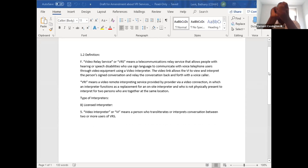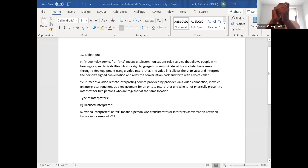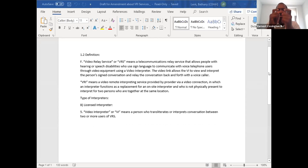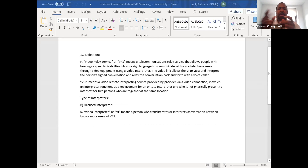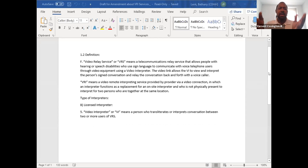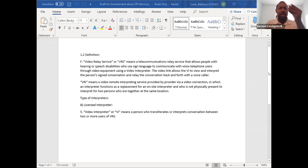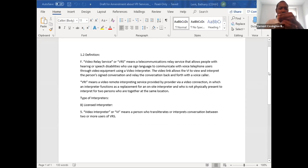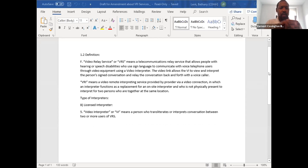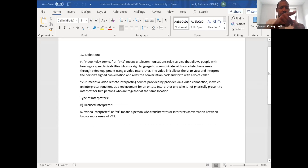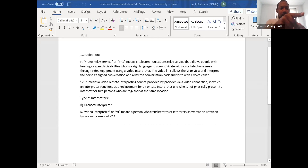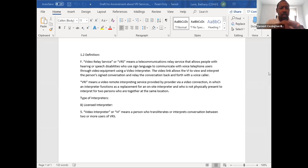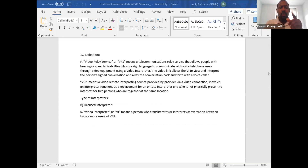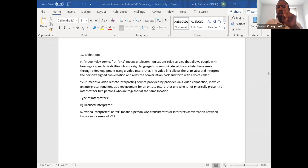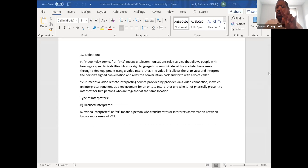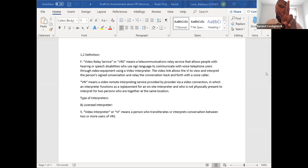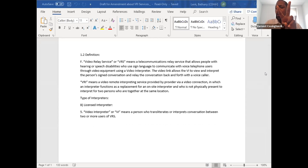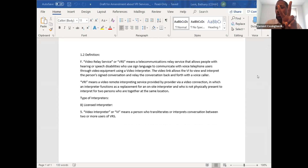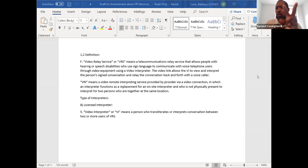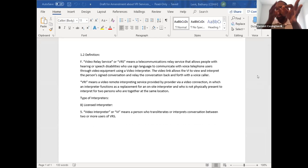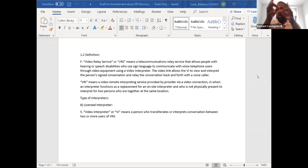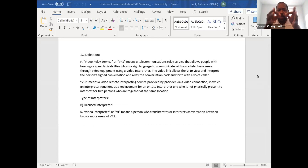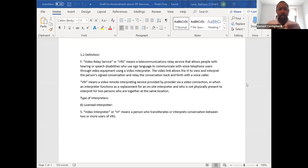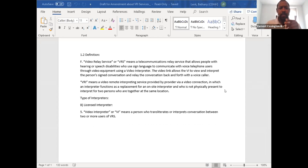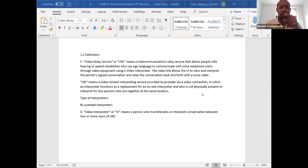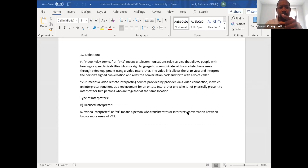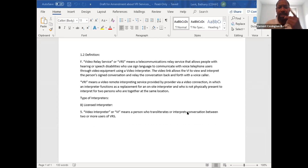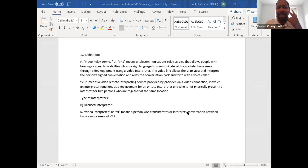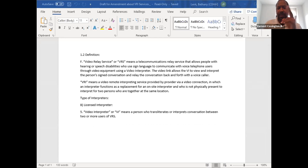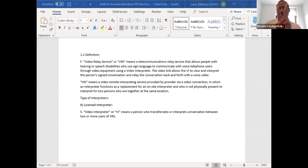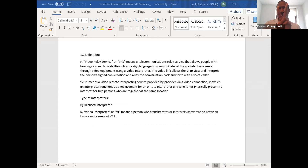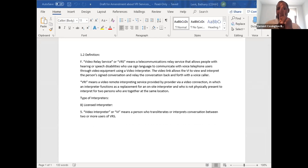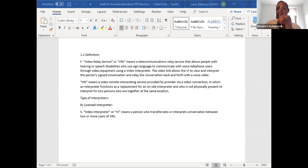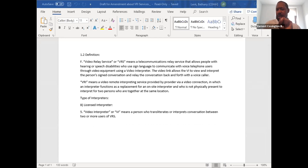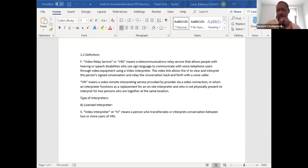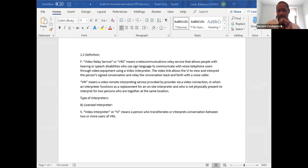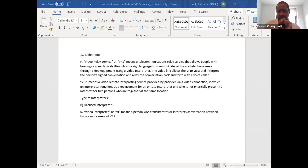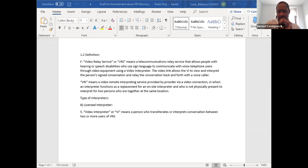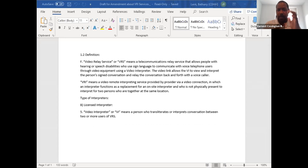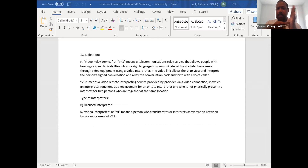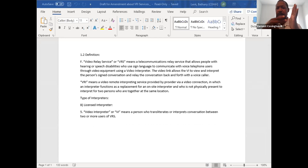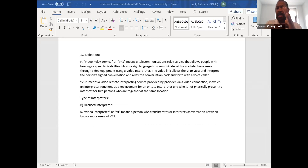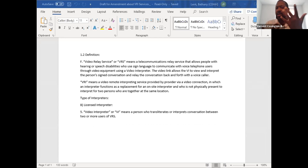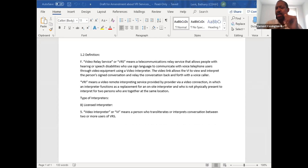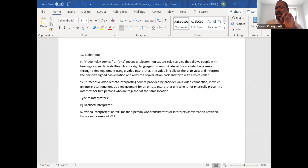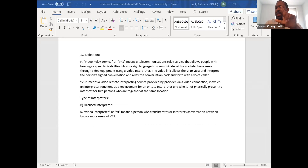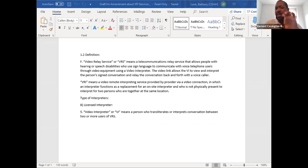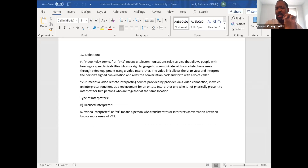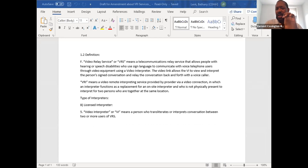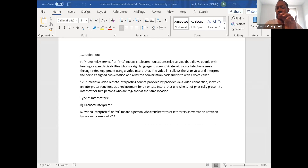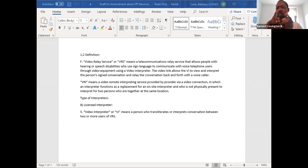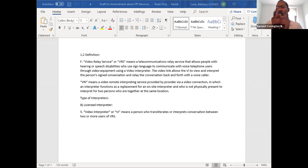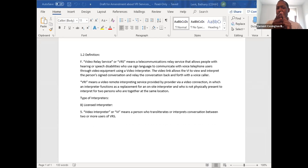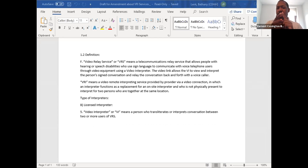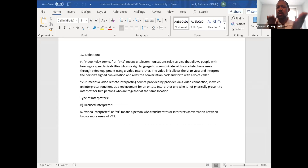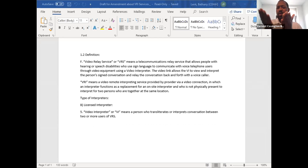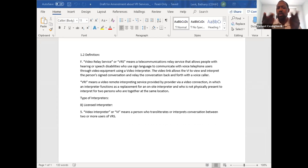I'm are sorry, this was a comment from way back. I had my hand up quite a while ago. I'm sorry, didn't see it. Who's talking? I'm sorry.